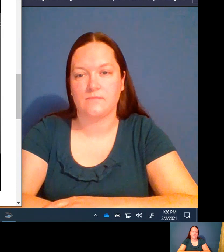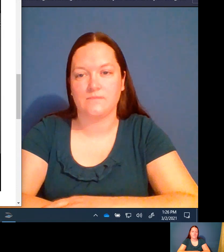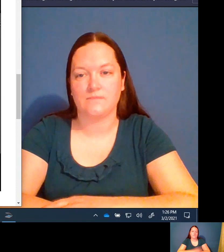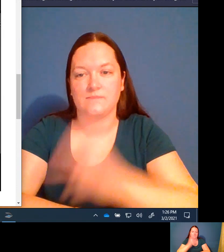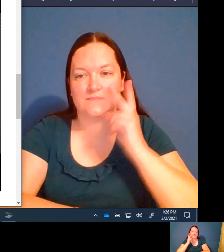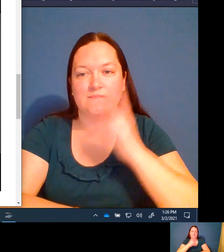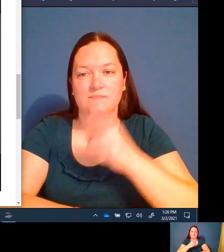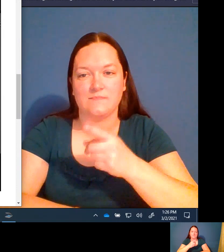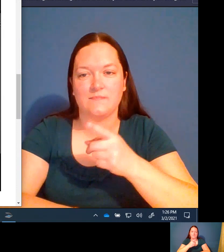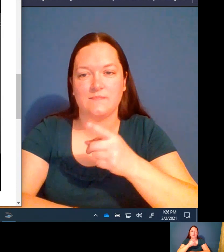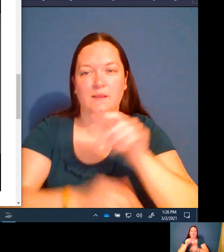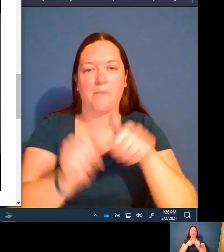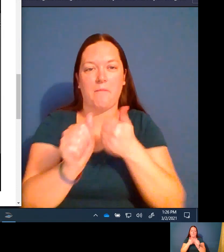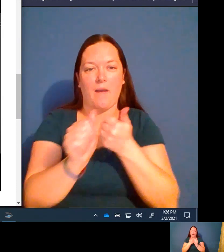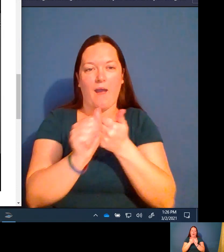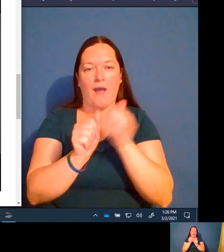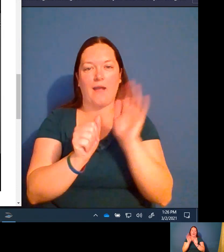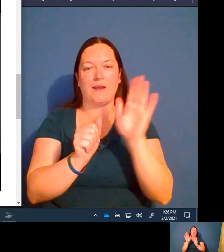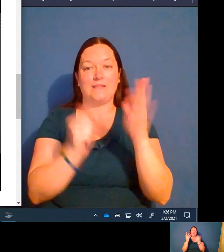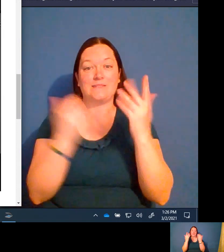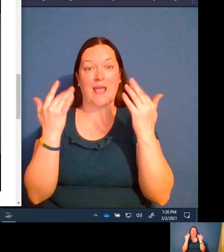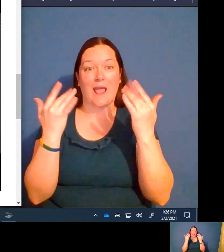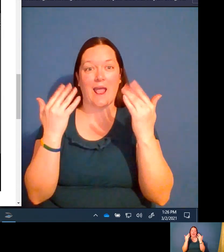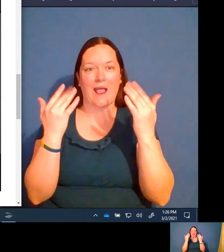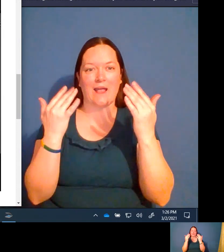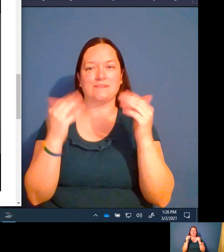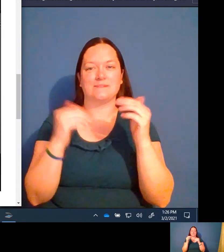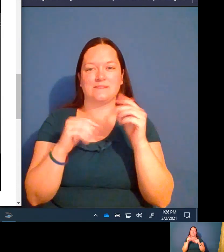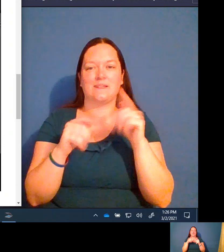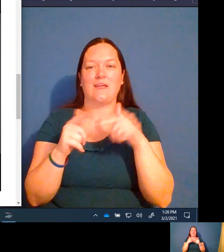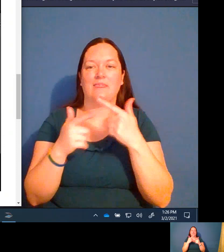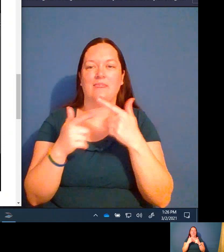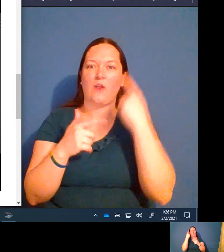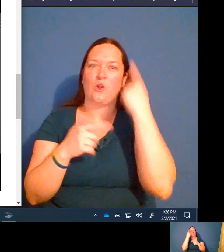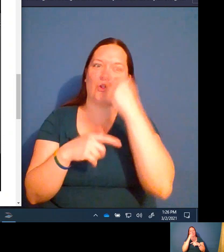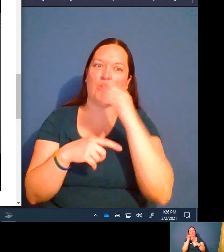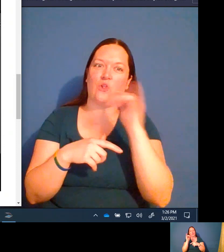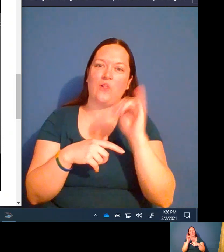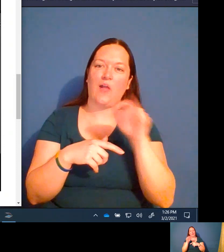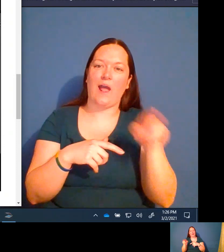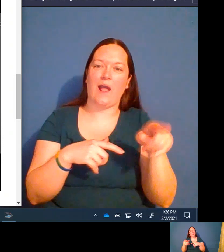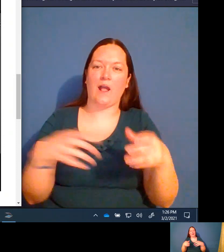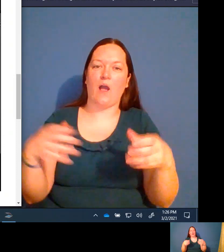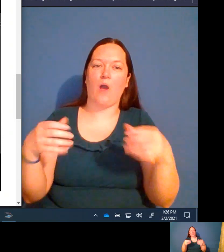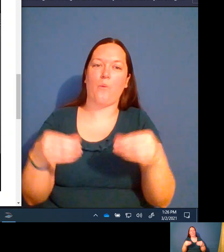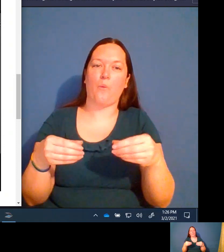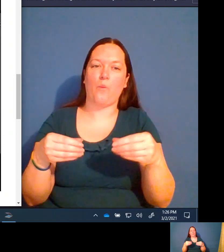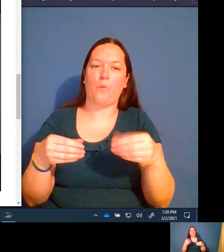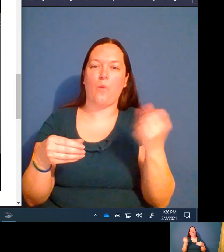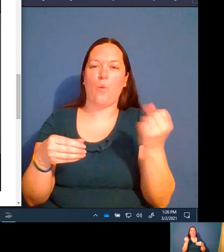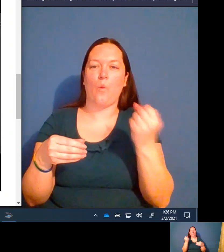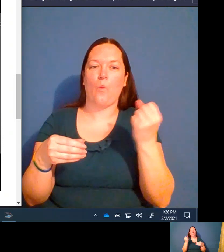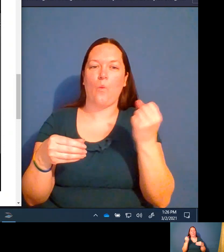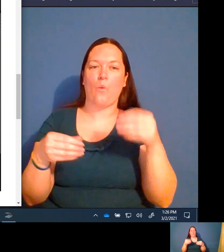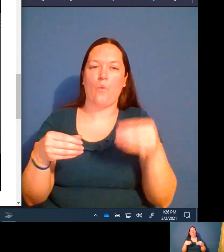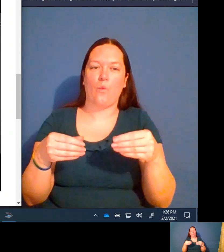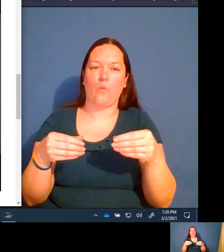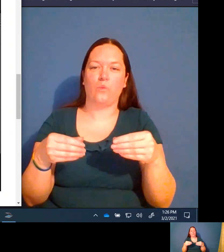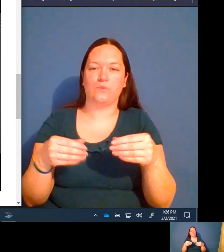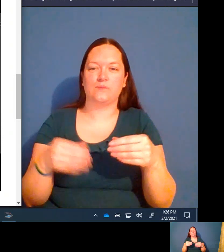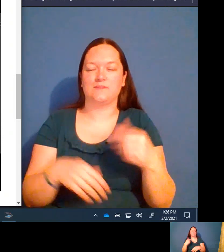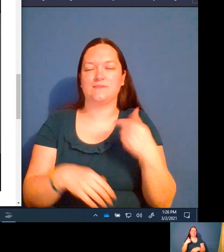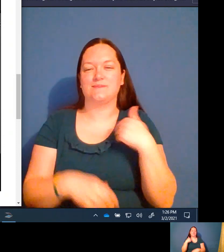the hands here. All right, and then that'll give it an appearance as, you know, he's holding the heart. Okay,